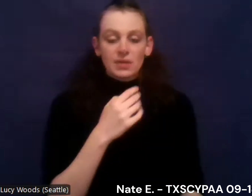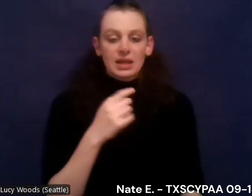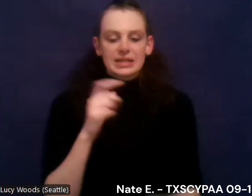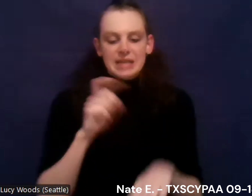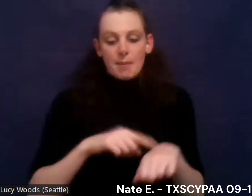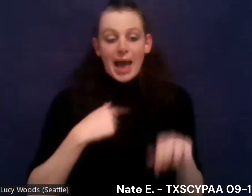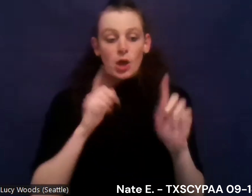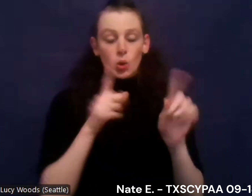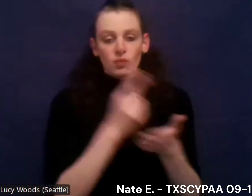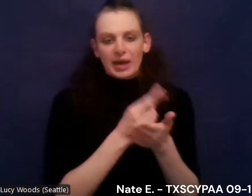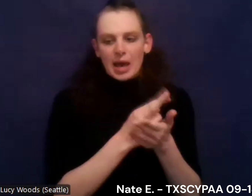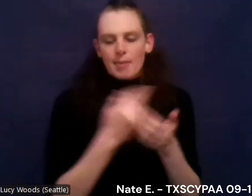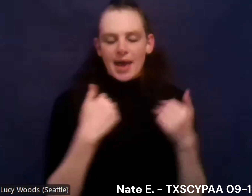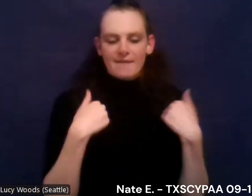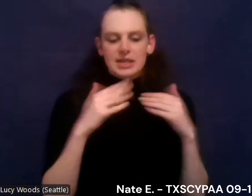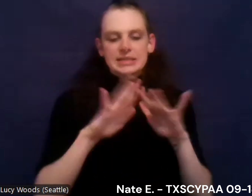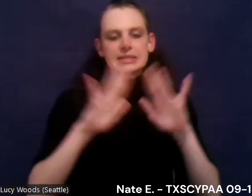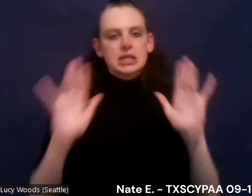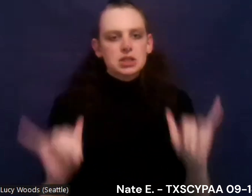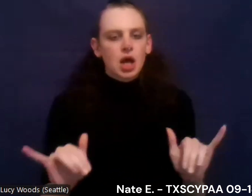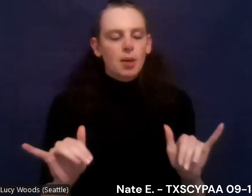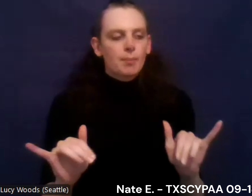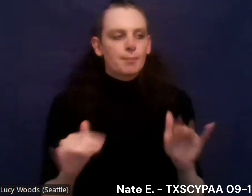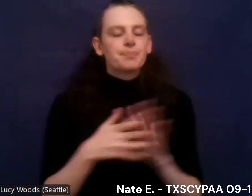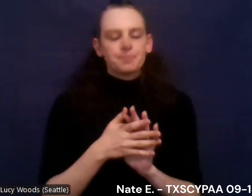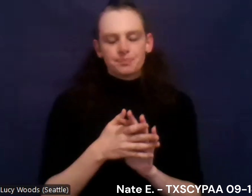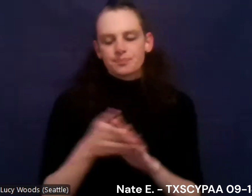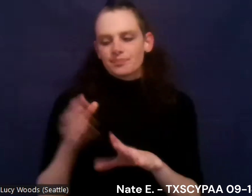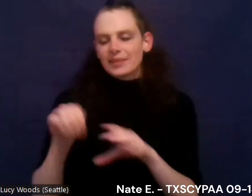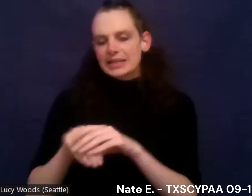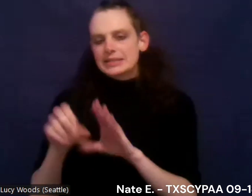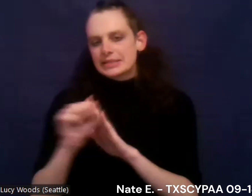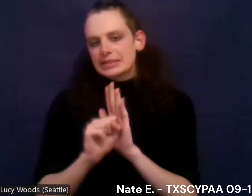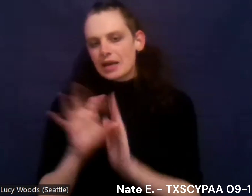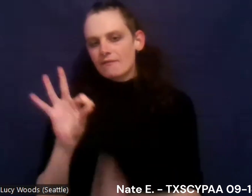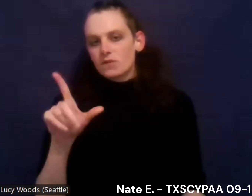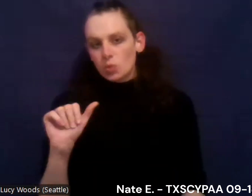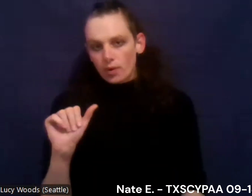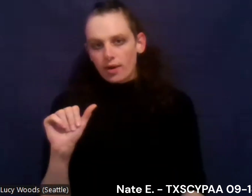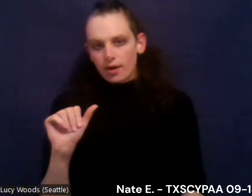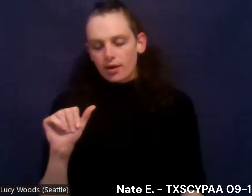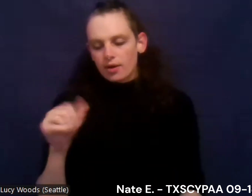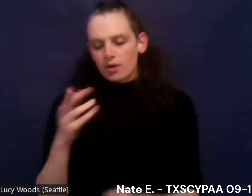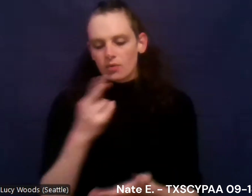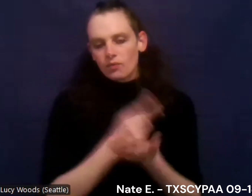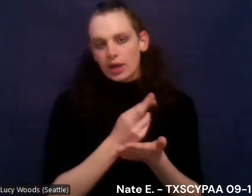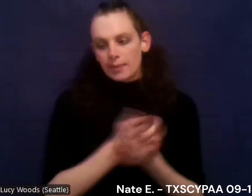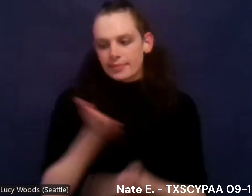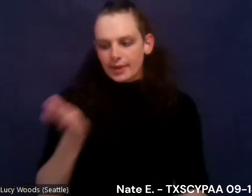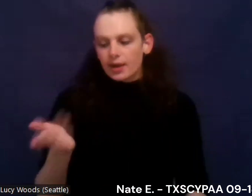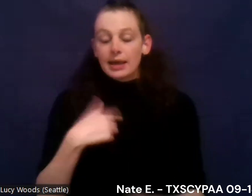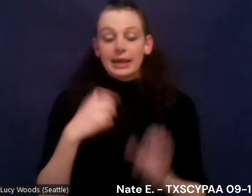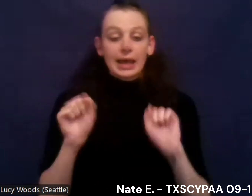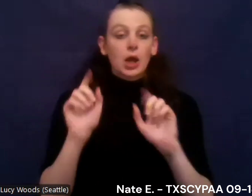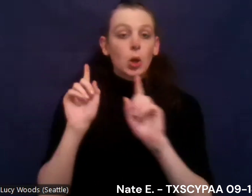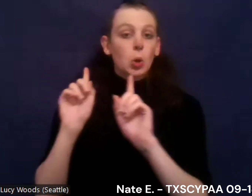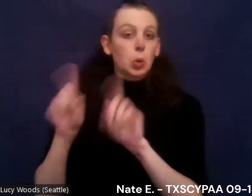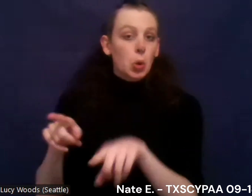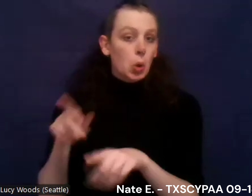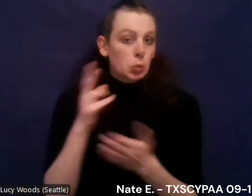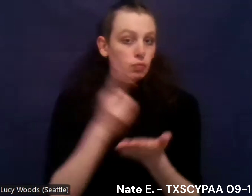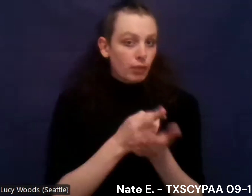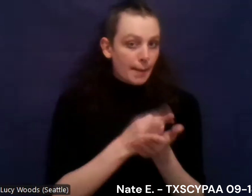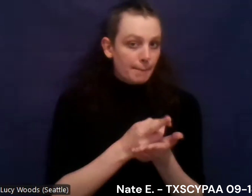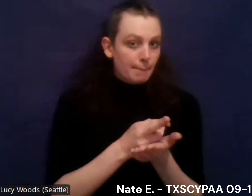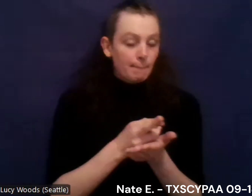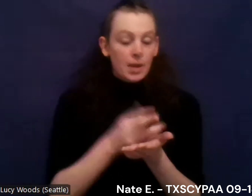system where if you in Florida, which is where I went to treatment, I could go to treatment and then I could relapse